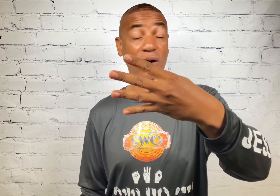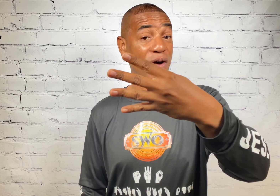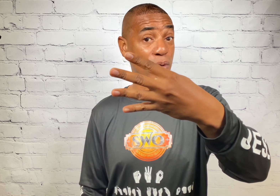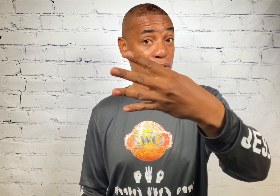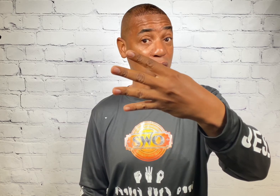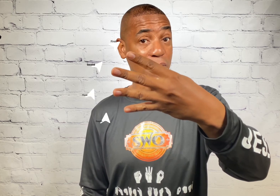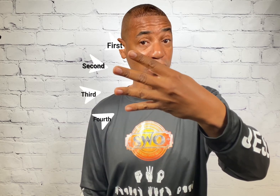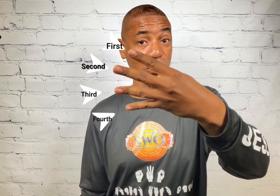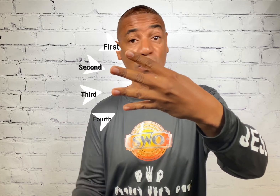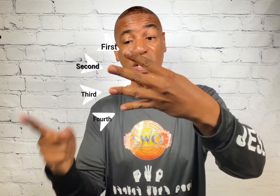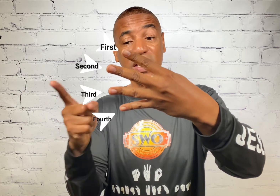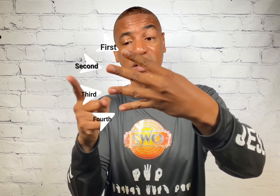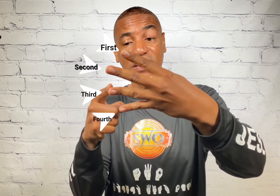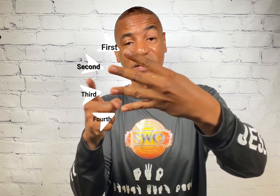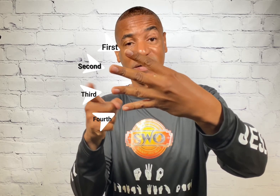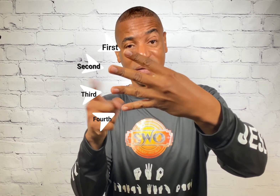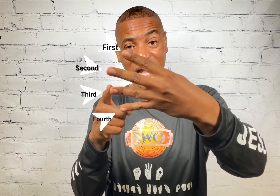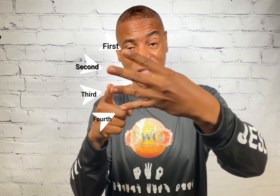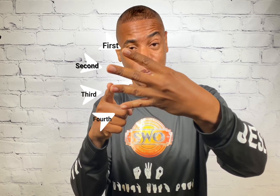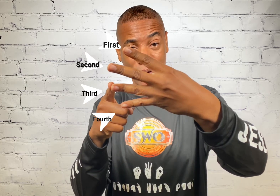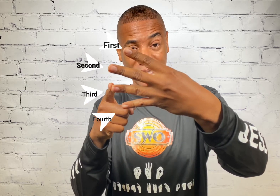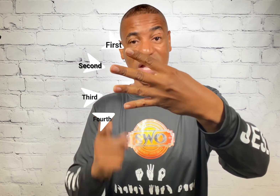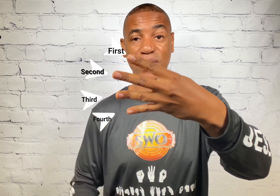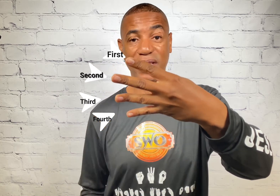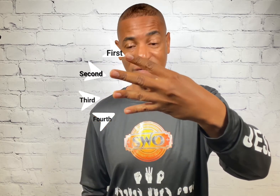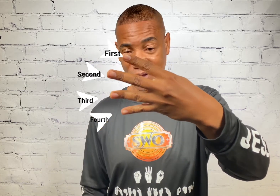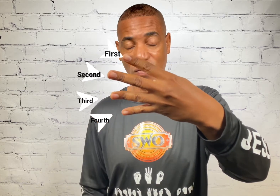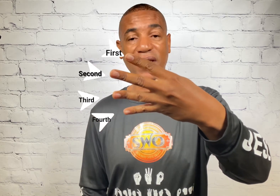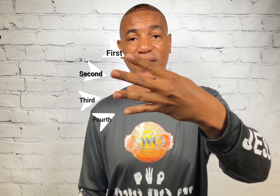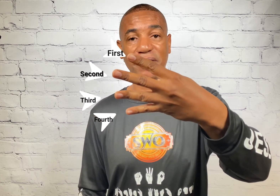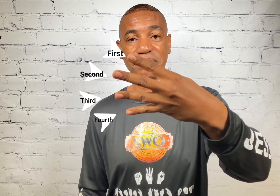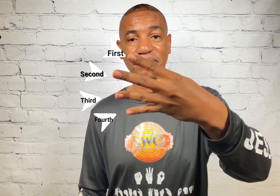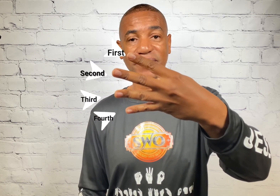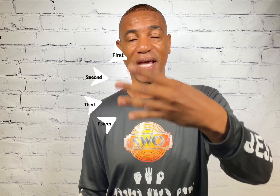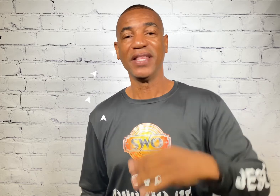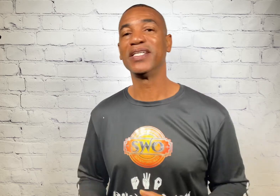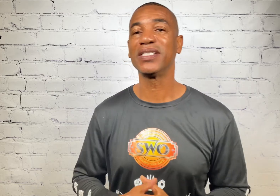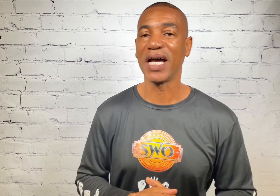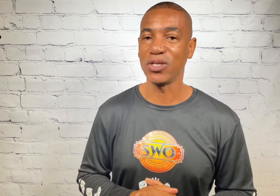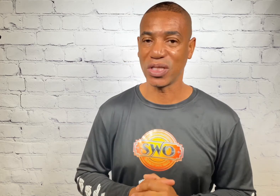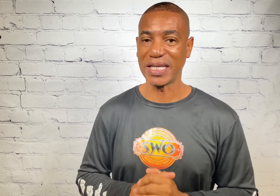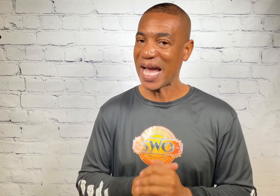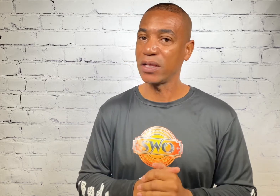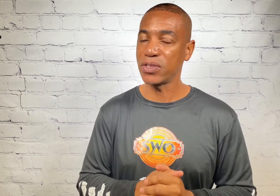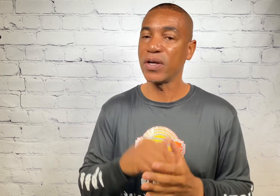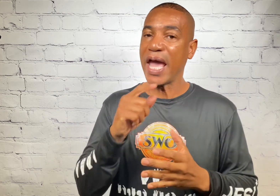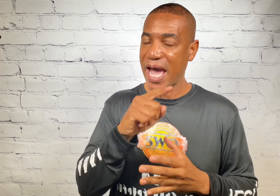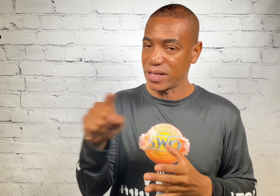wanted to talk about the third week, I just point to that week, that finger right there. This is how you sign calendar and the